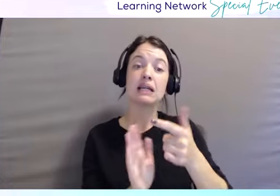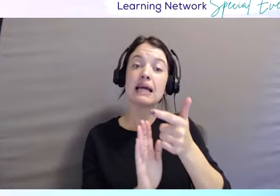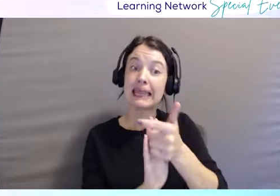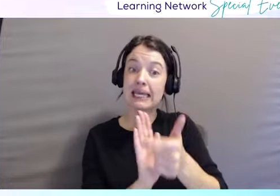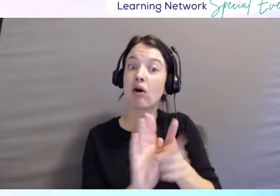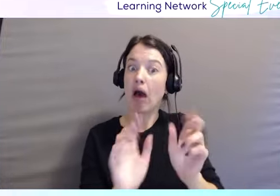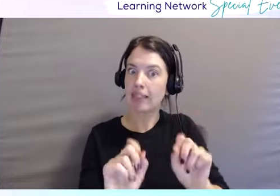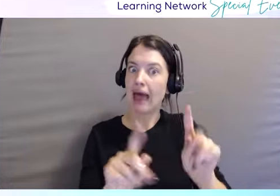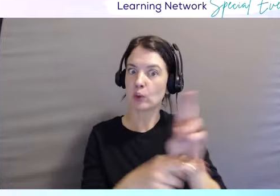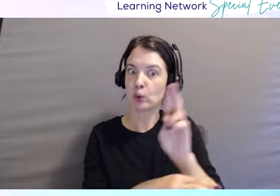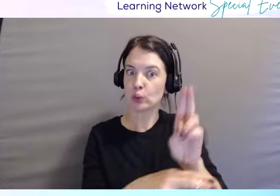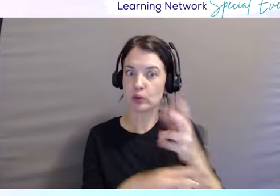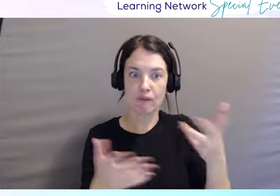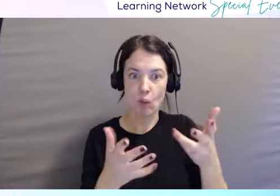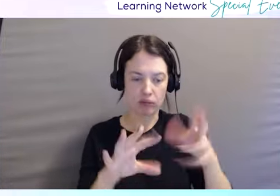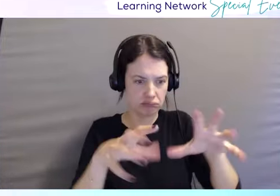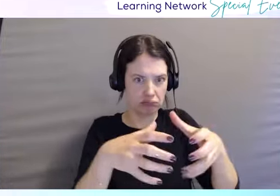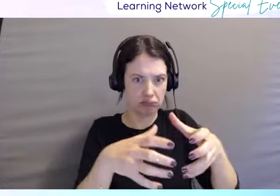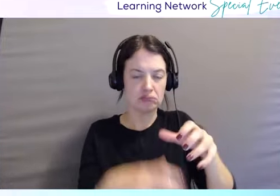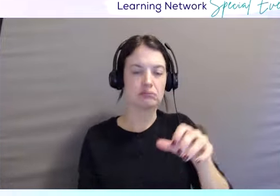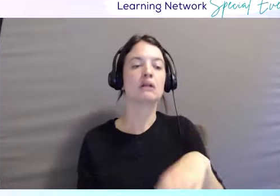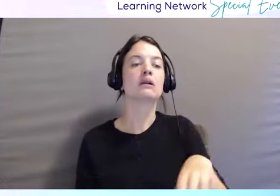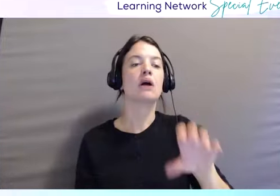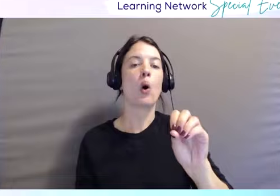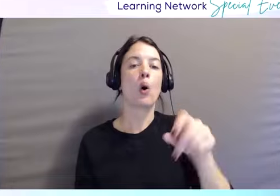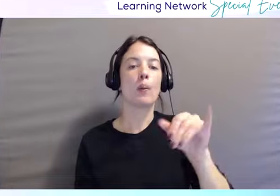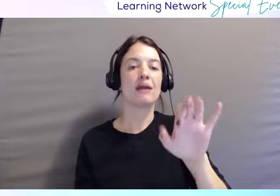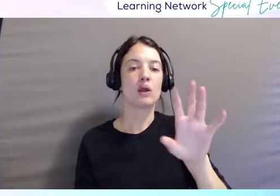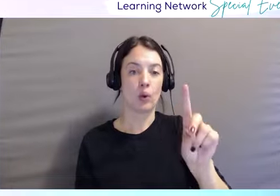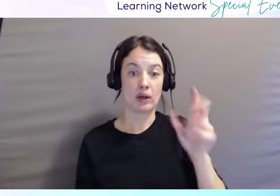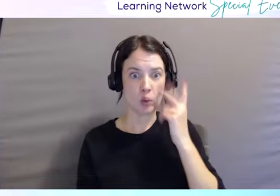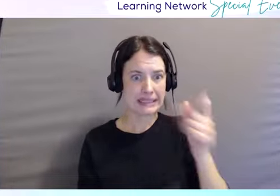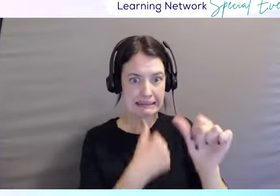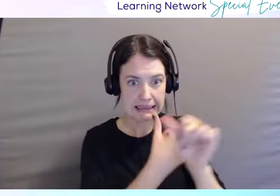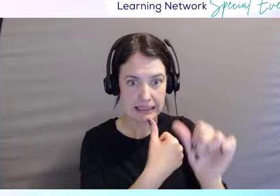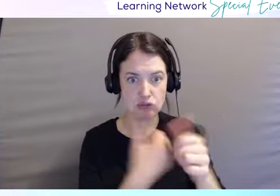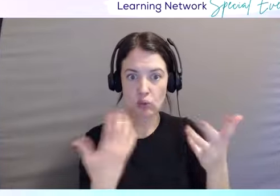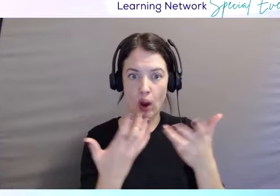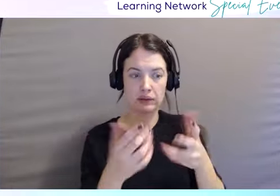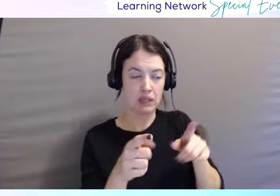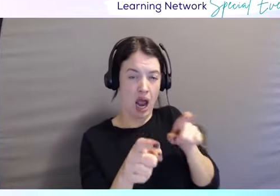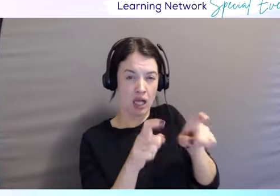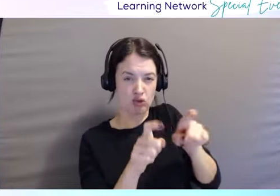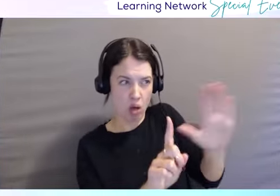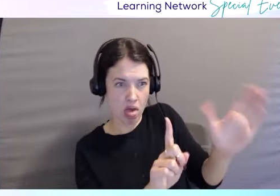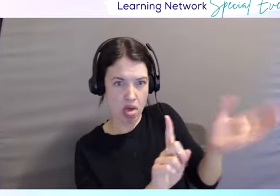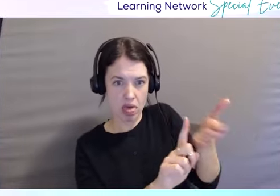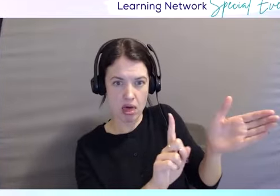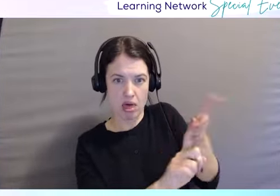know, the dangers include coercive control, poor health, transactional